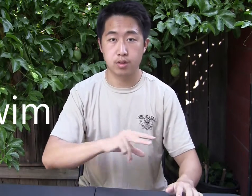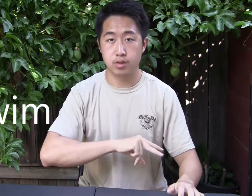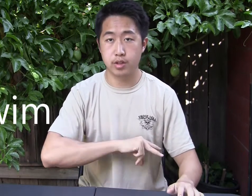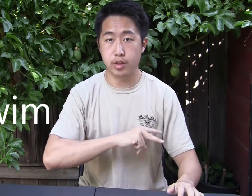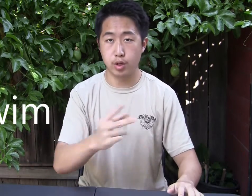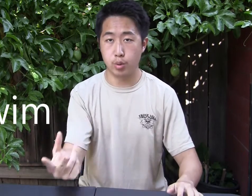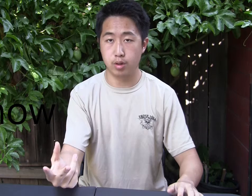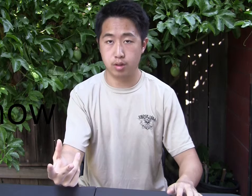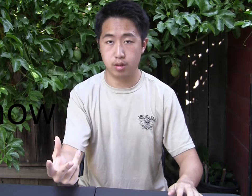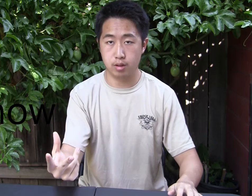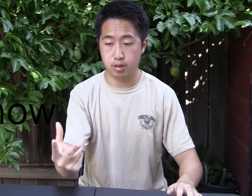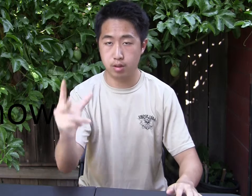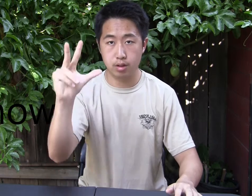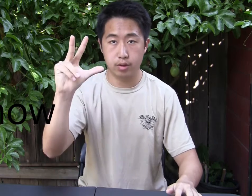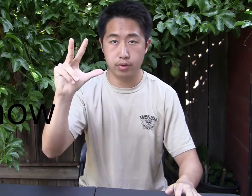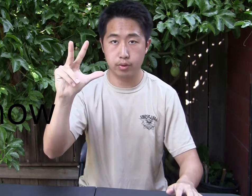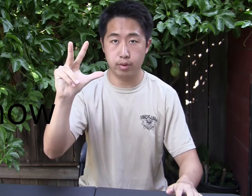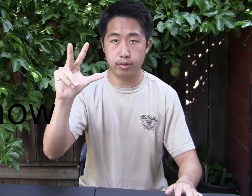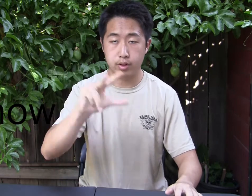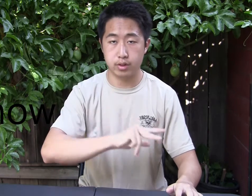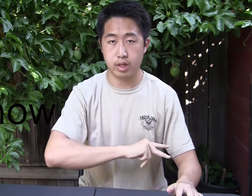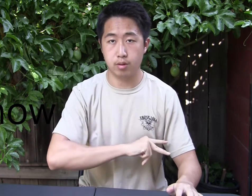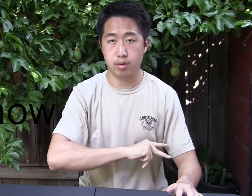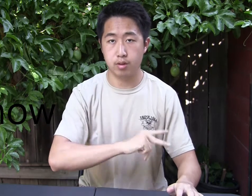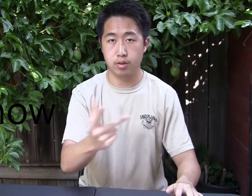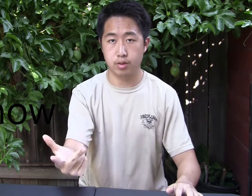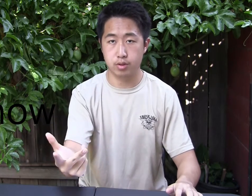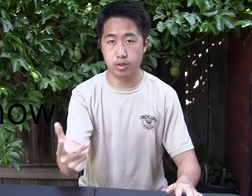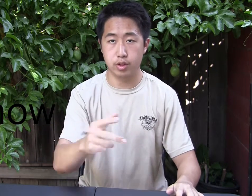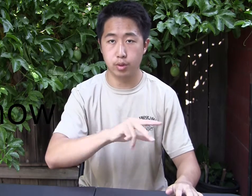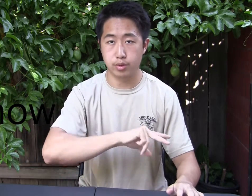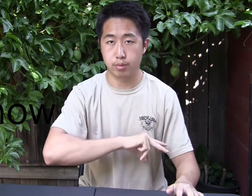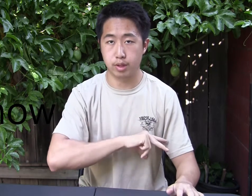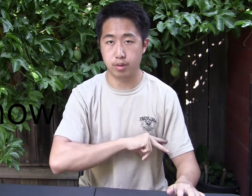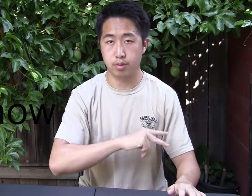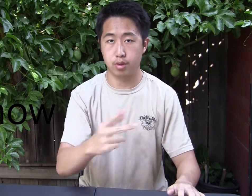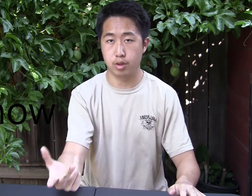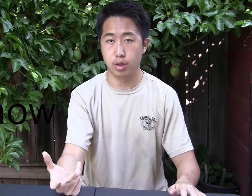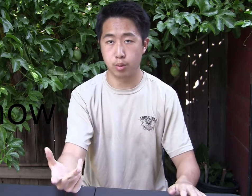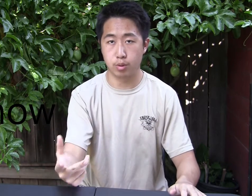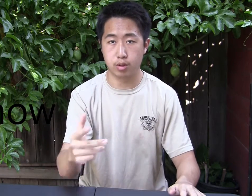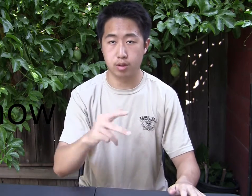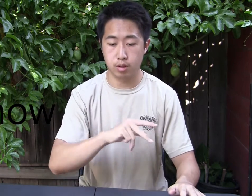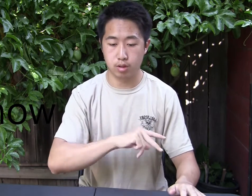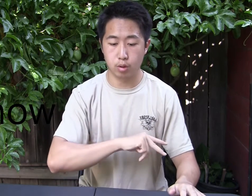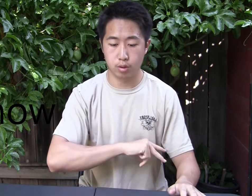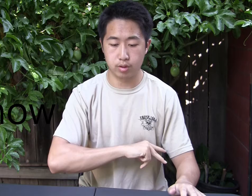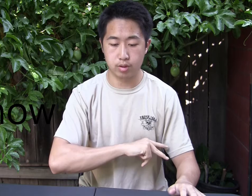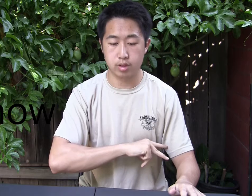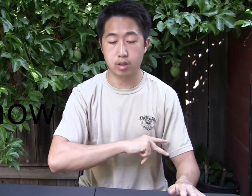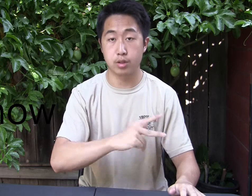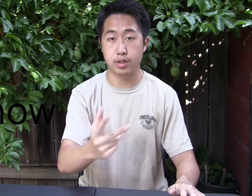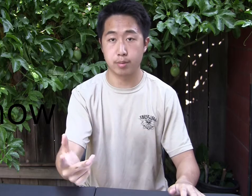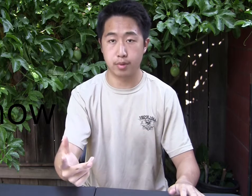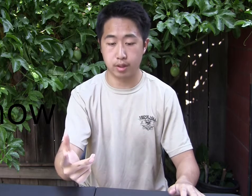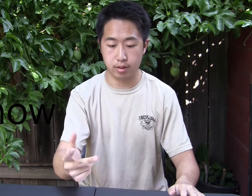To know. 3 fingers out. To know something. Know. Or to learn something.